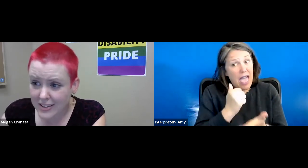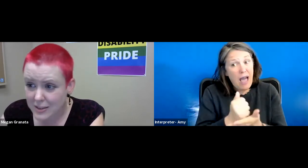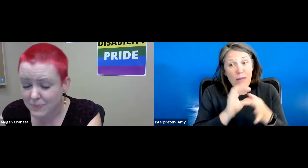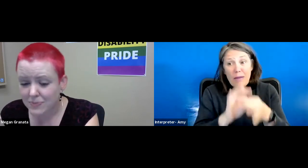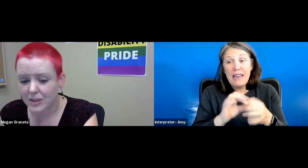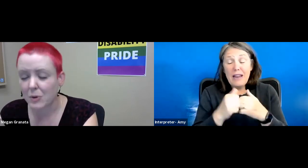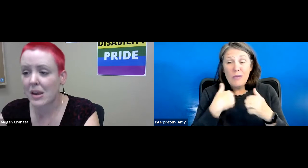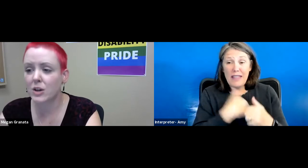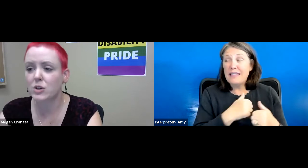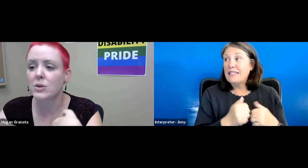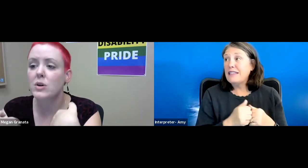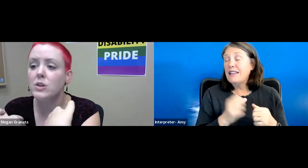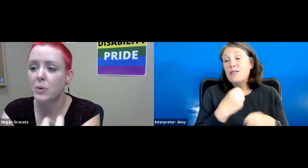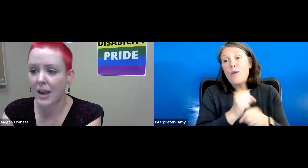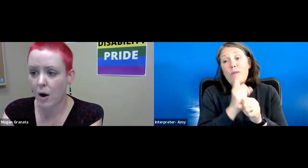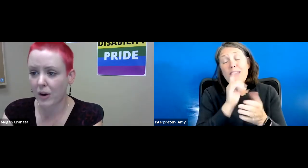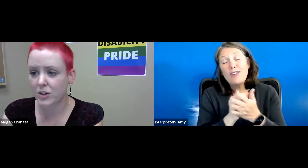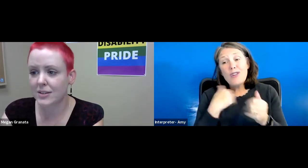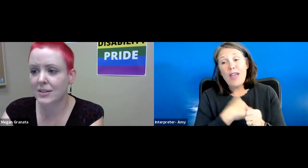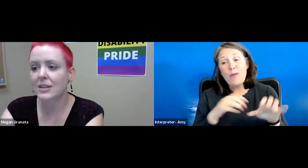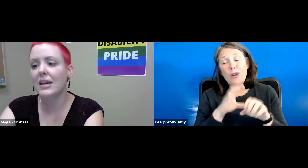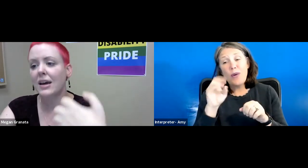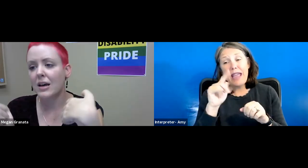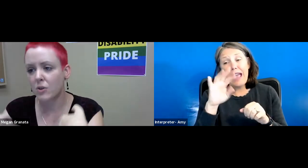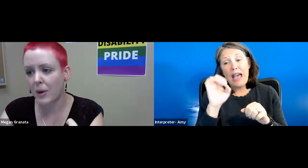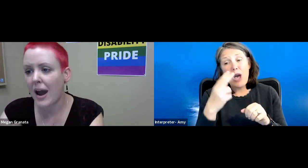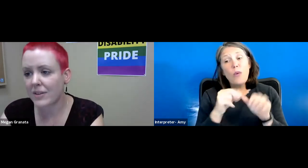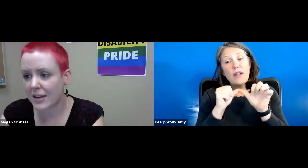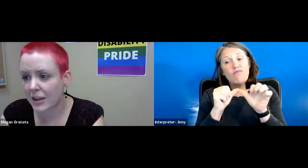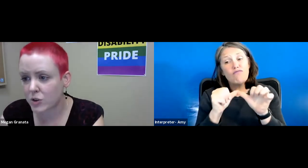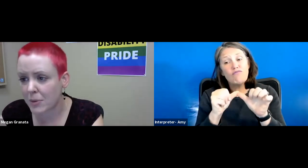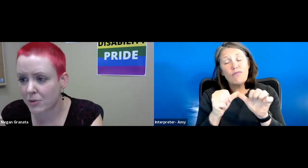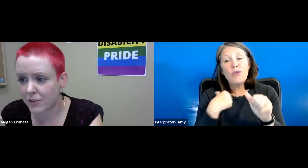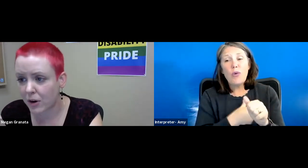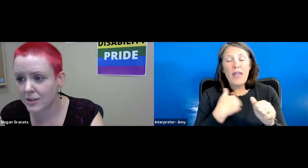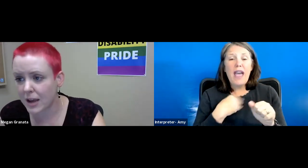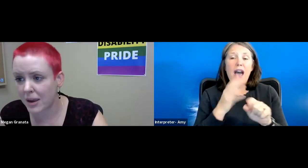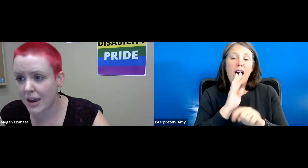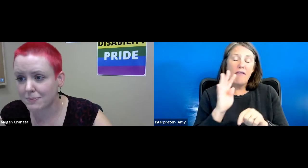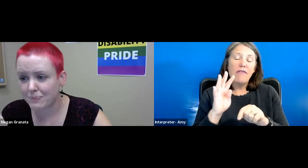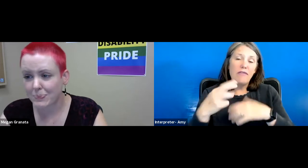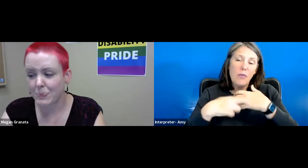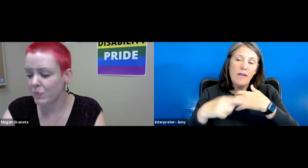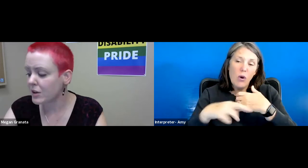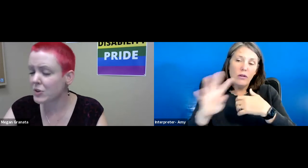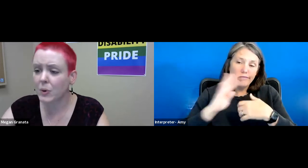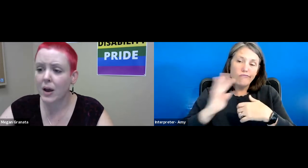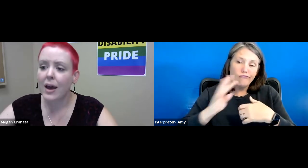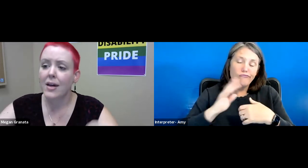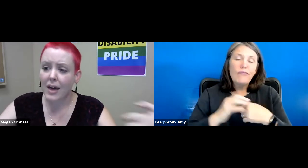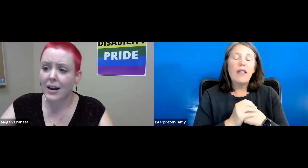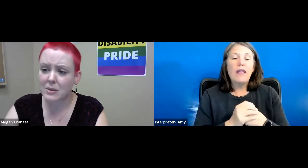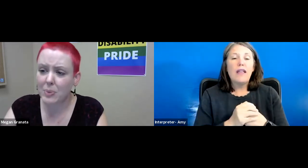with us. So making sure that we're doing outreach consistently so that we have a steady stream of referrals coming in.